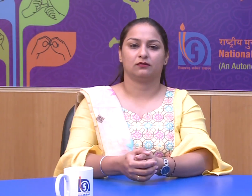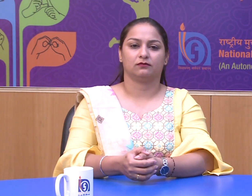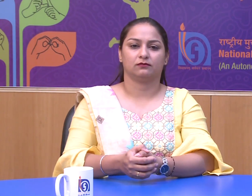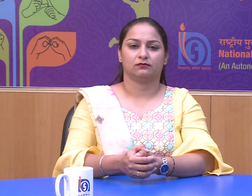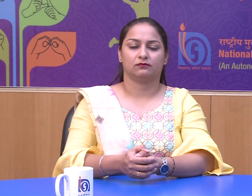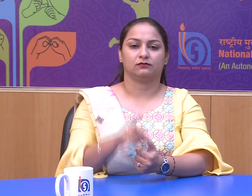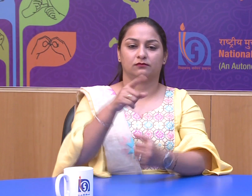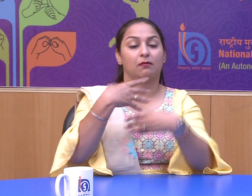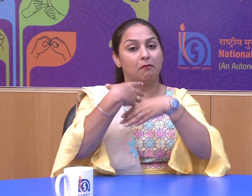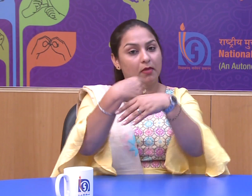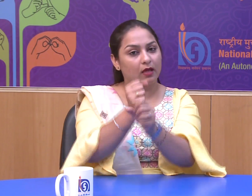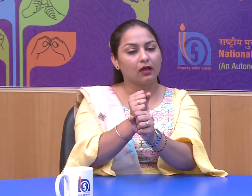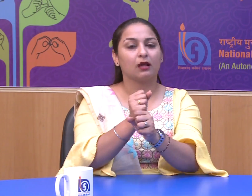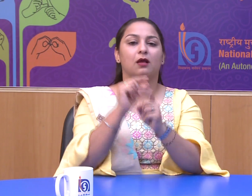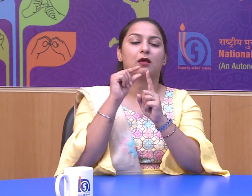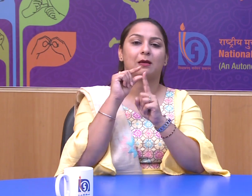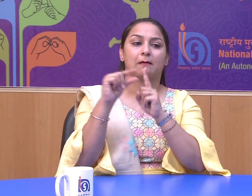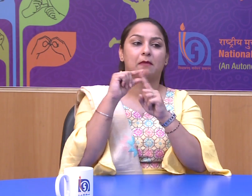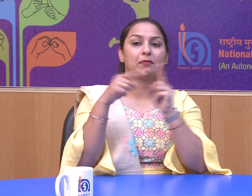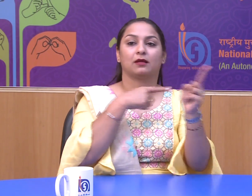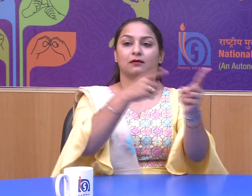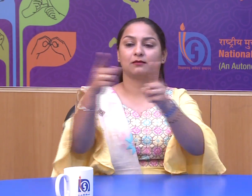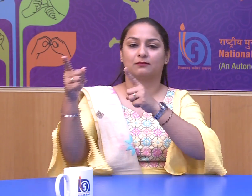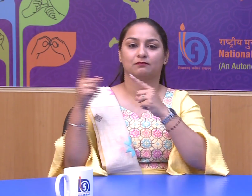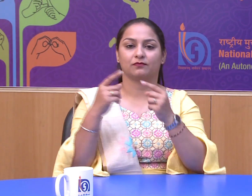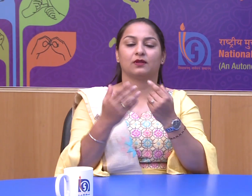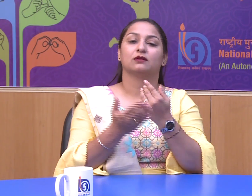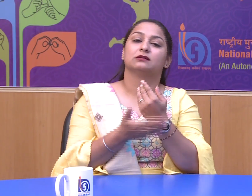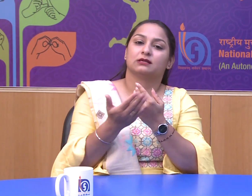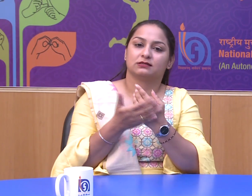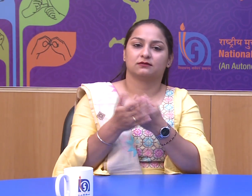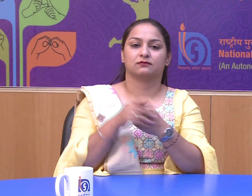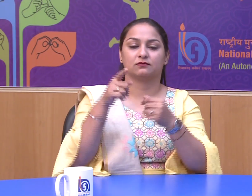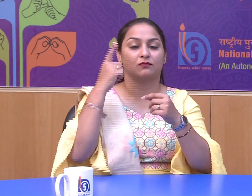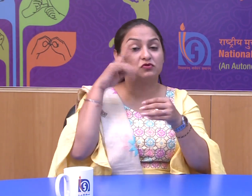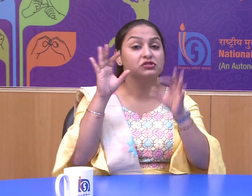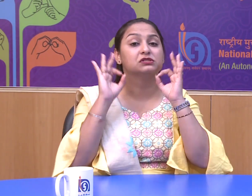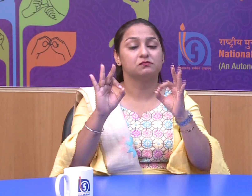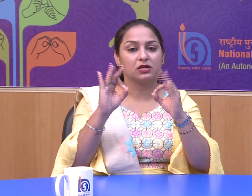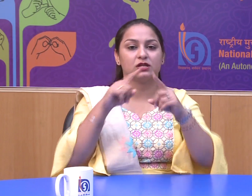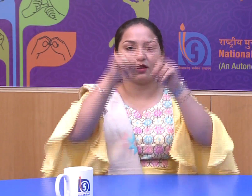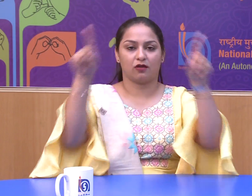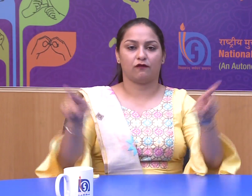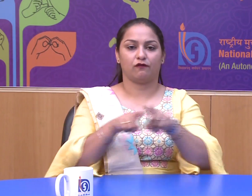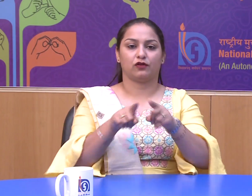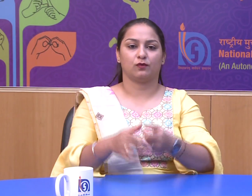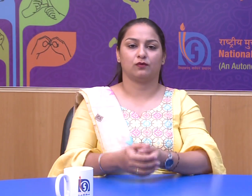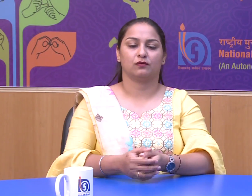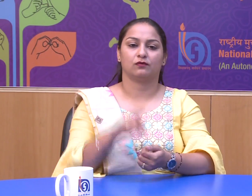or making public appearances through specially built window. They